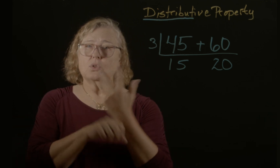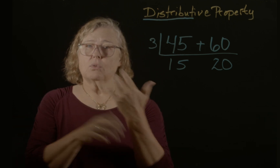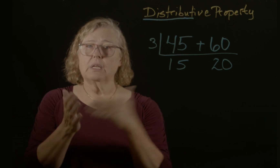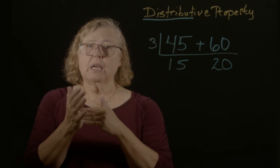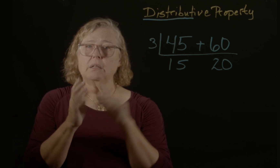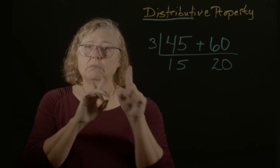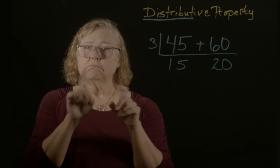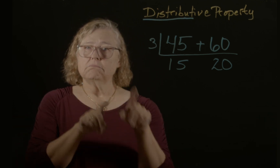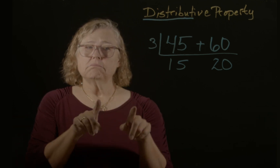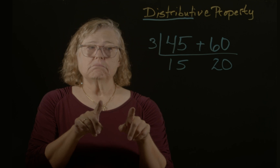again?